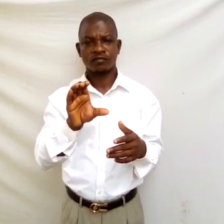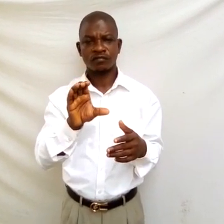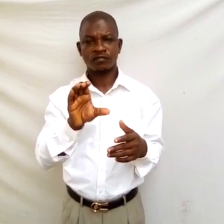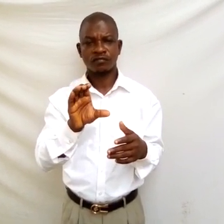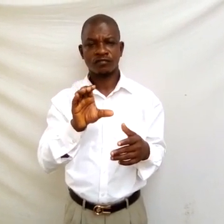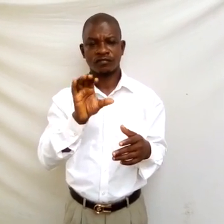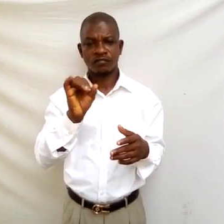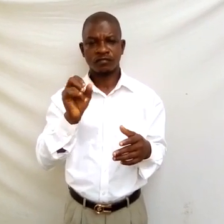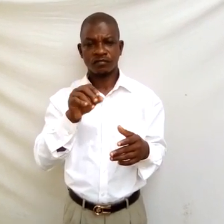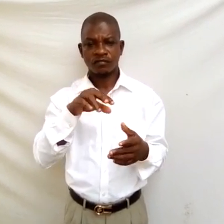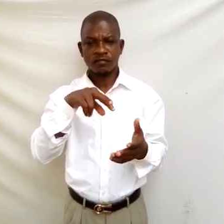contained in S.